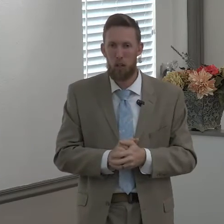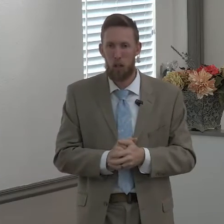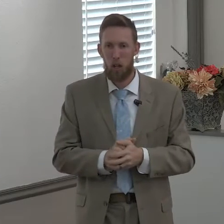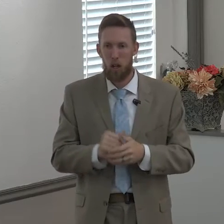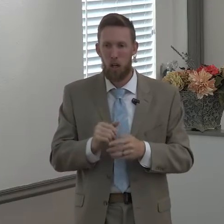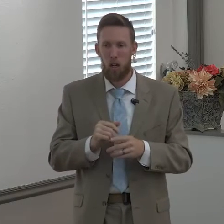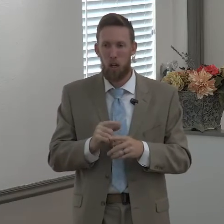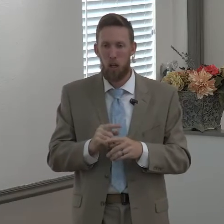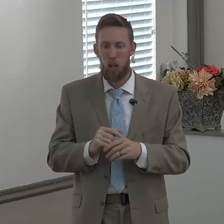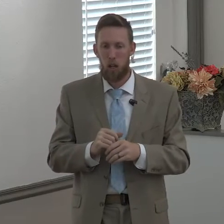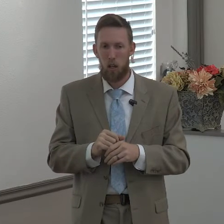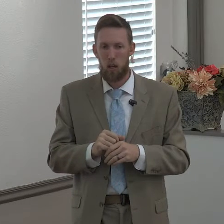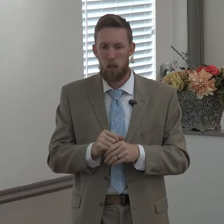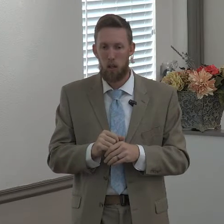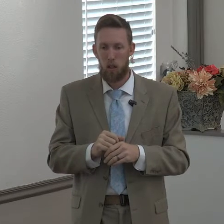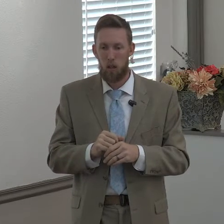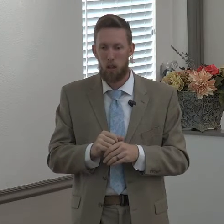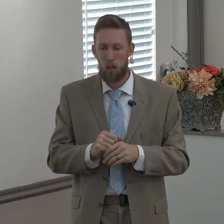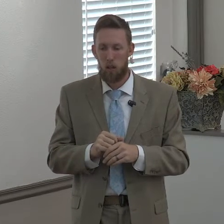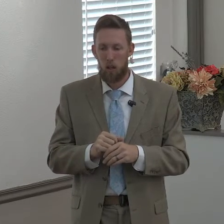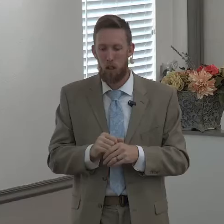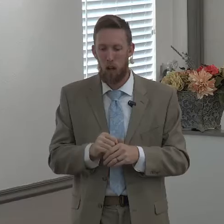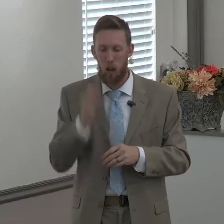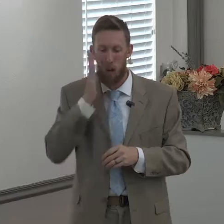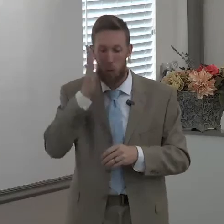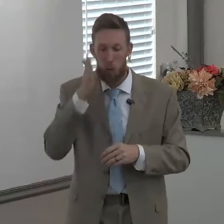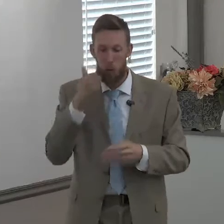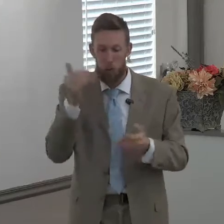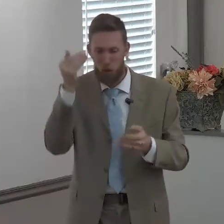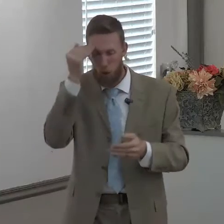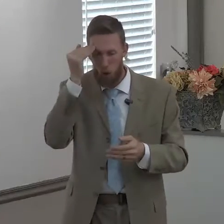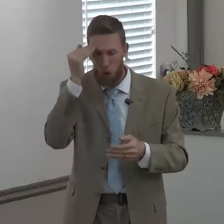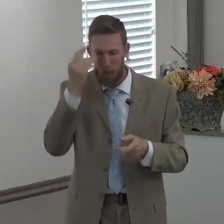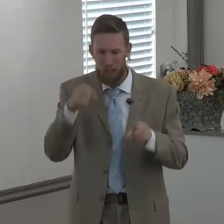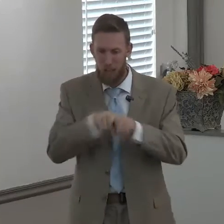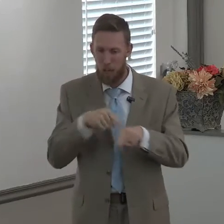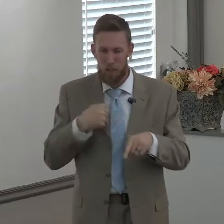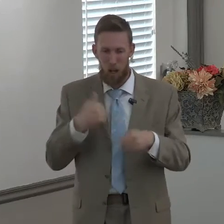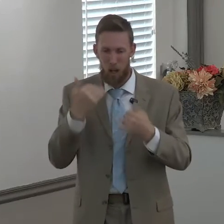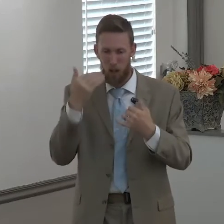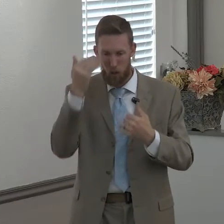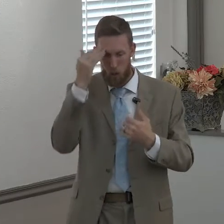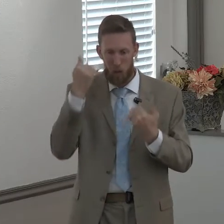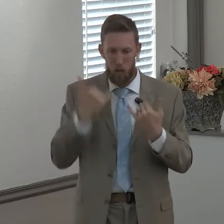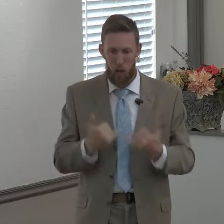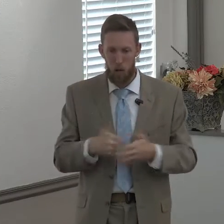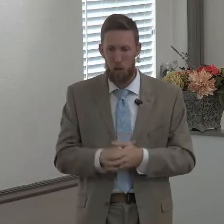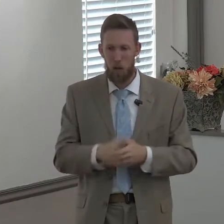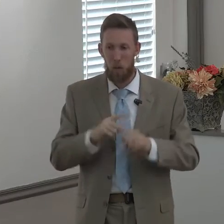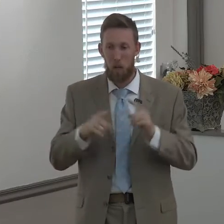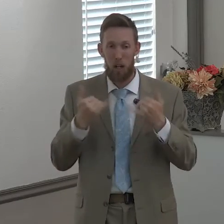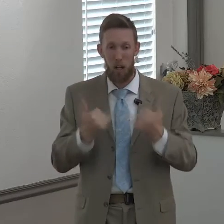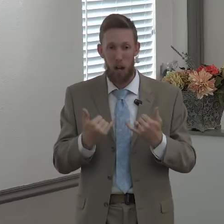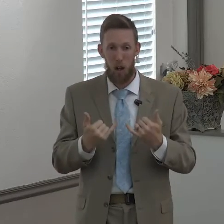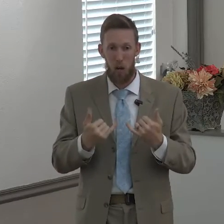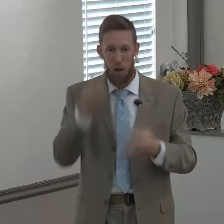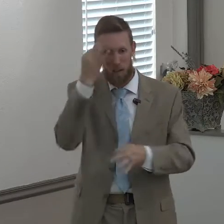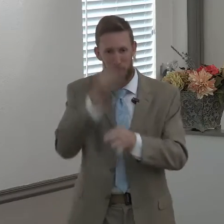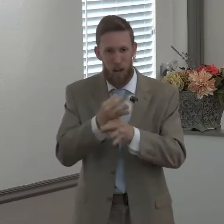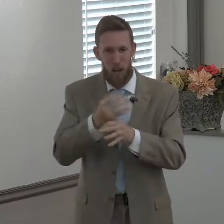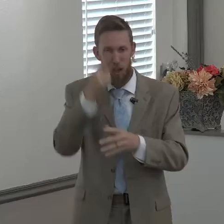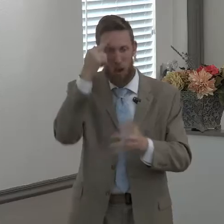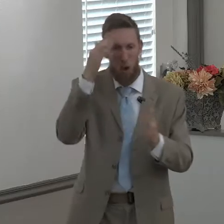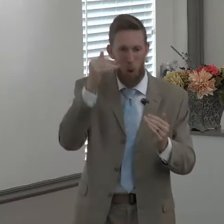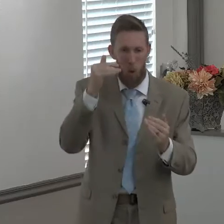darkly, but then face to face. Now I know in part, but then shall I know